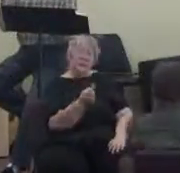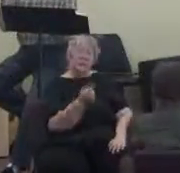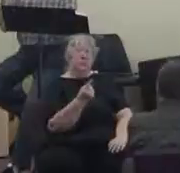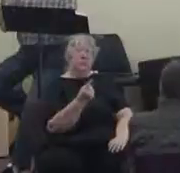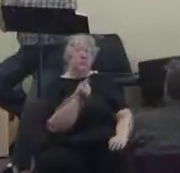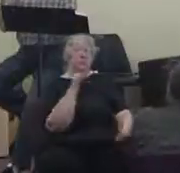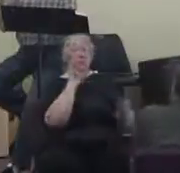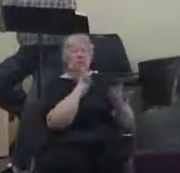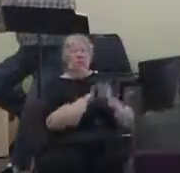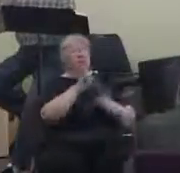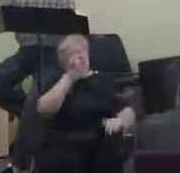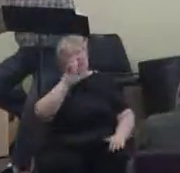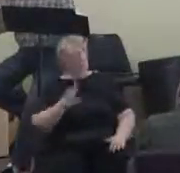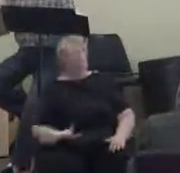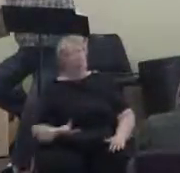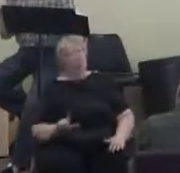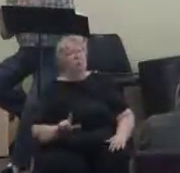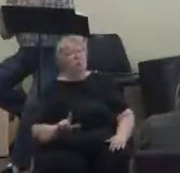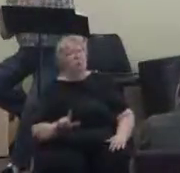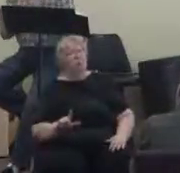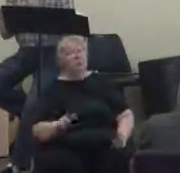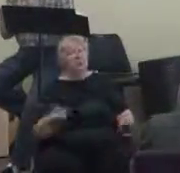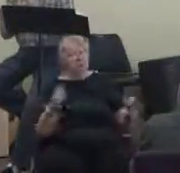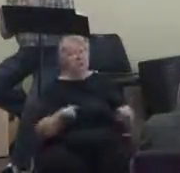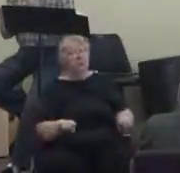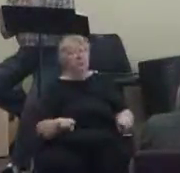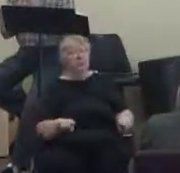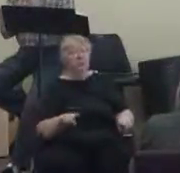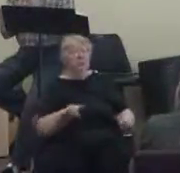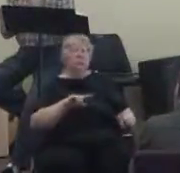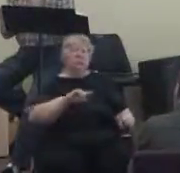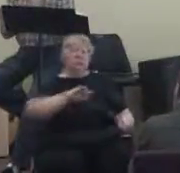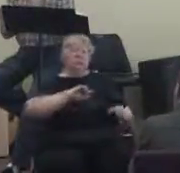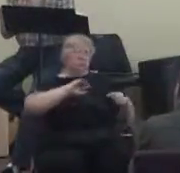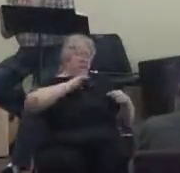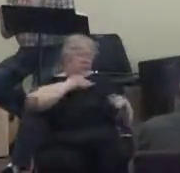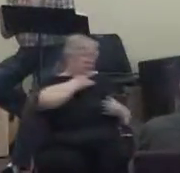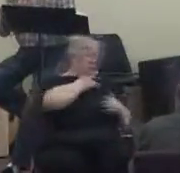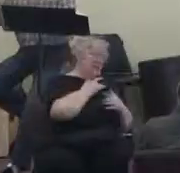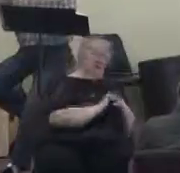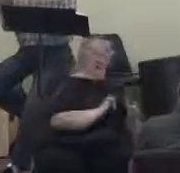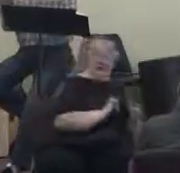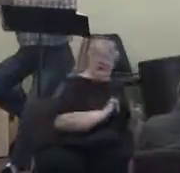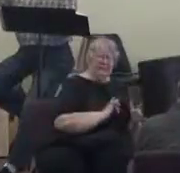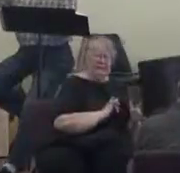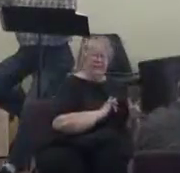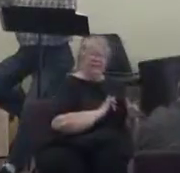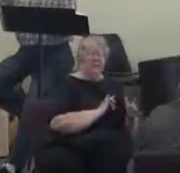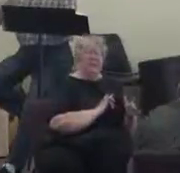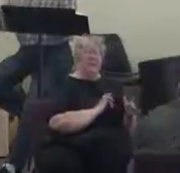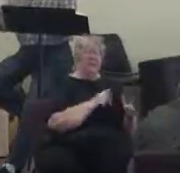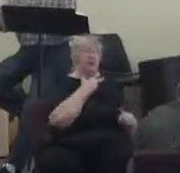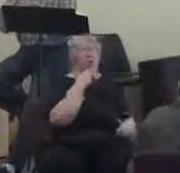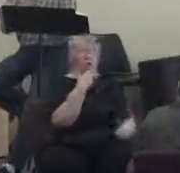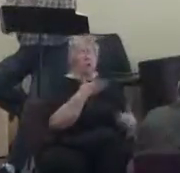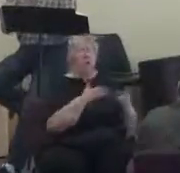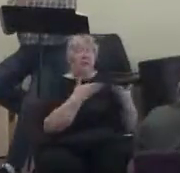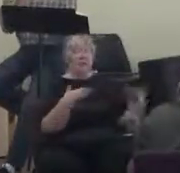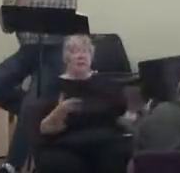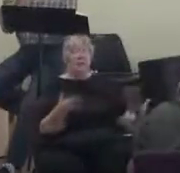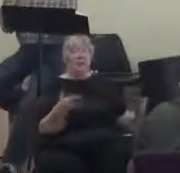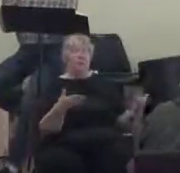low as it gets. It hurts deep. It cuts to the core of our heart. Three times plays out in the end of